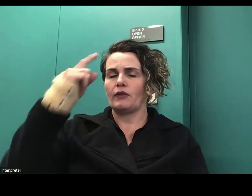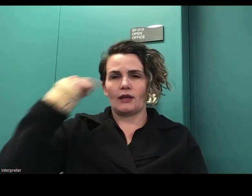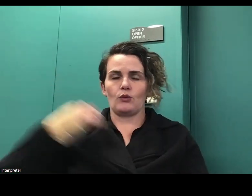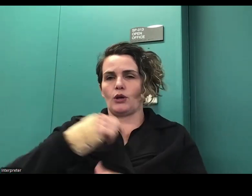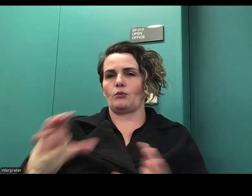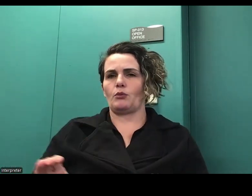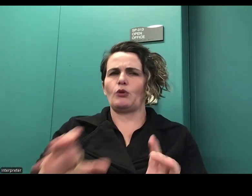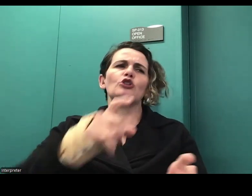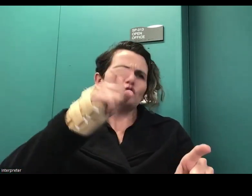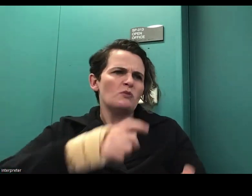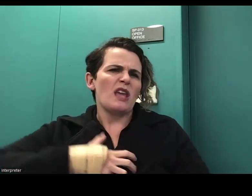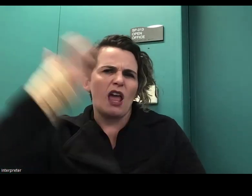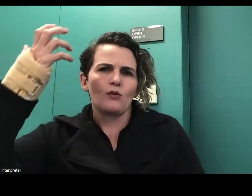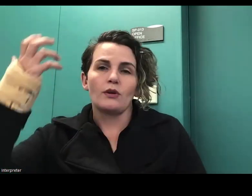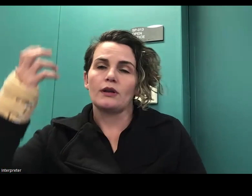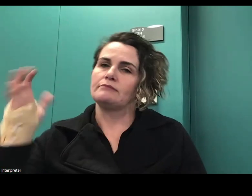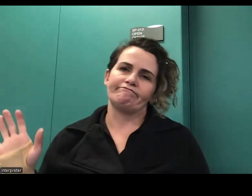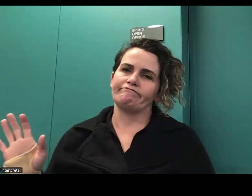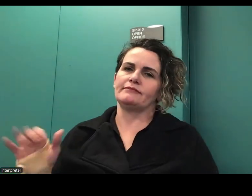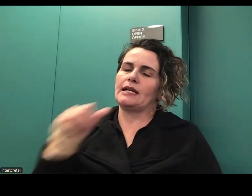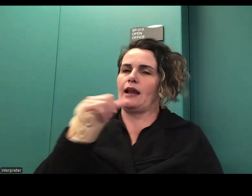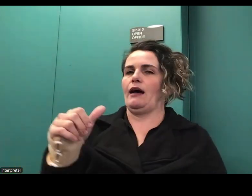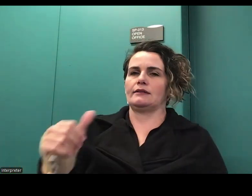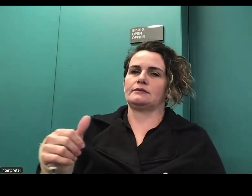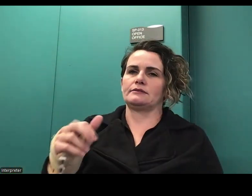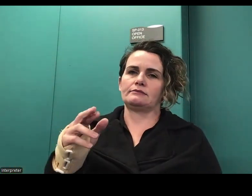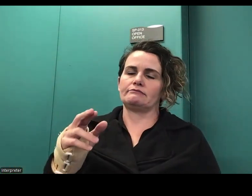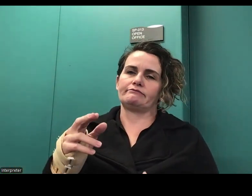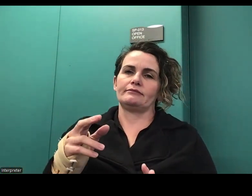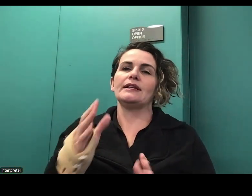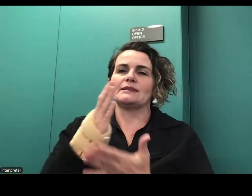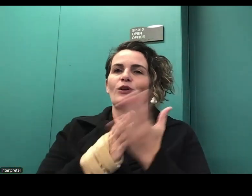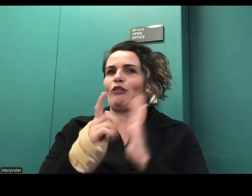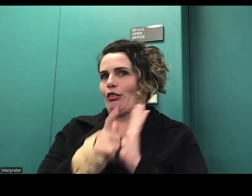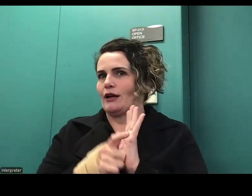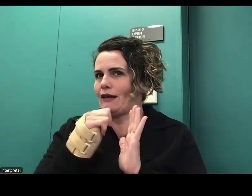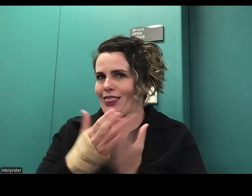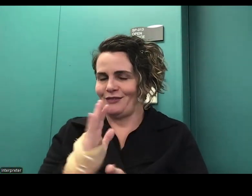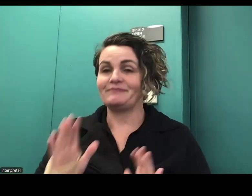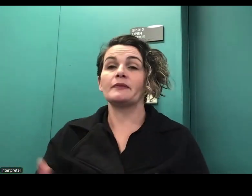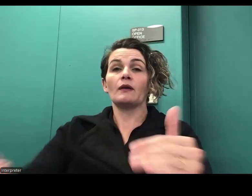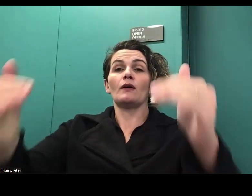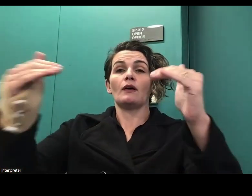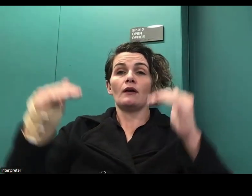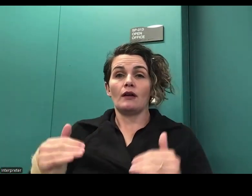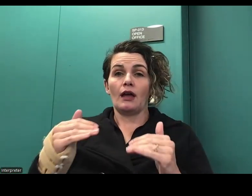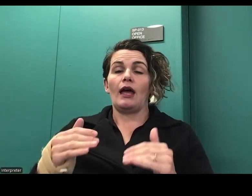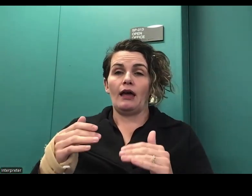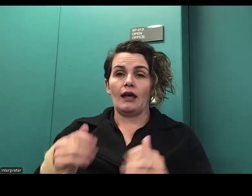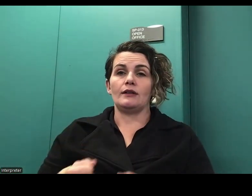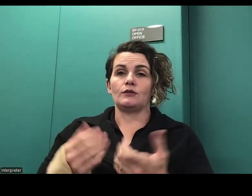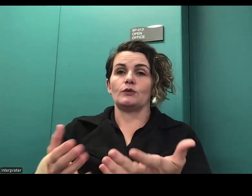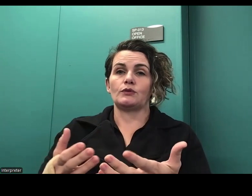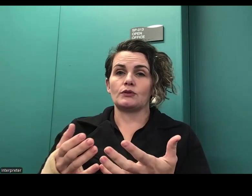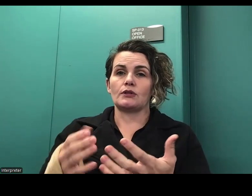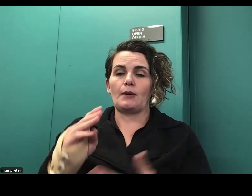be resentful, but that's part of the law. And that asserts that meritocracy or characteristic traits,